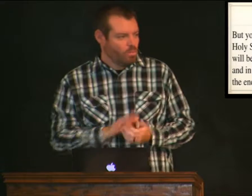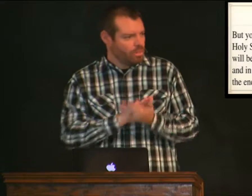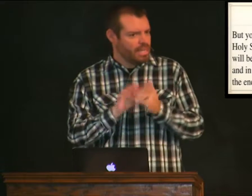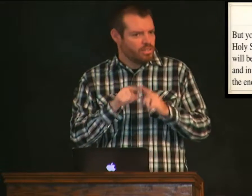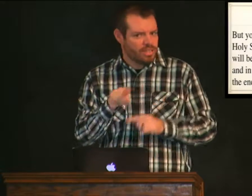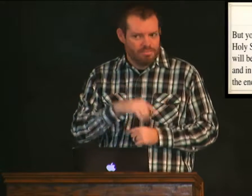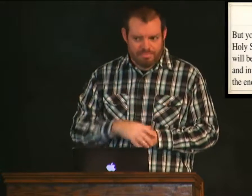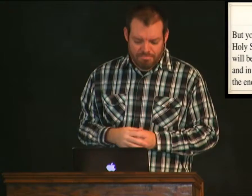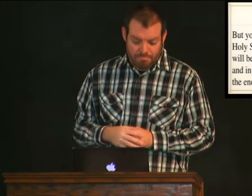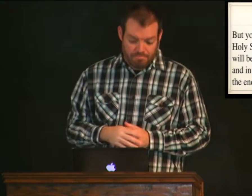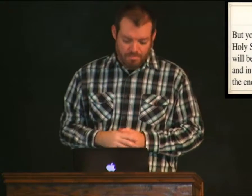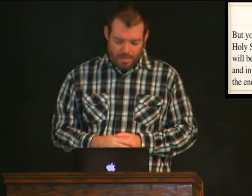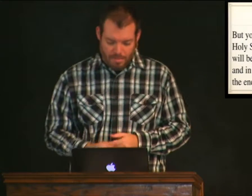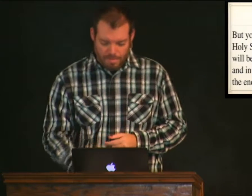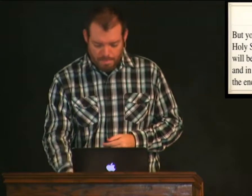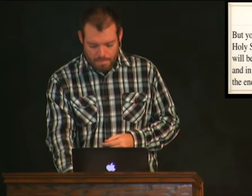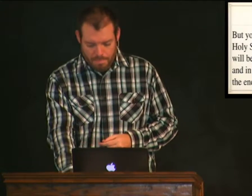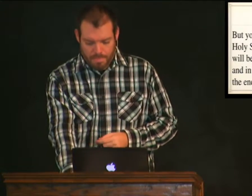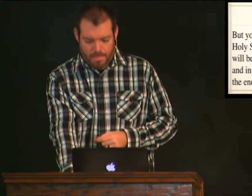Hope you're nice to them.